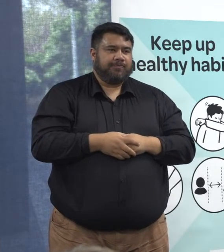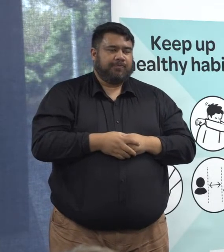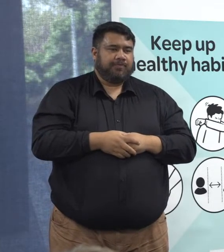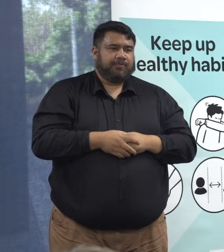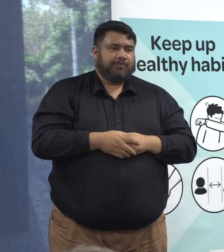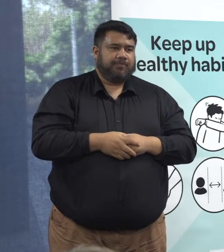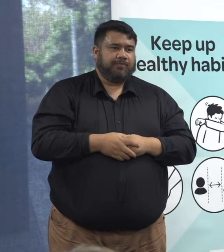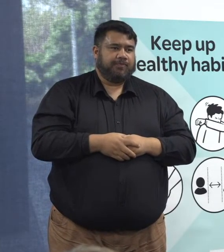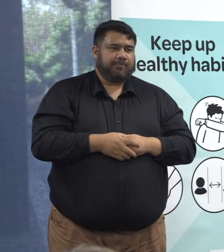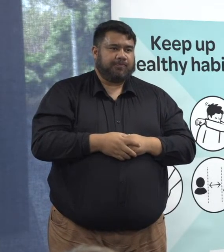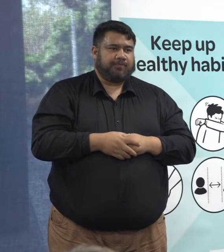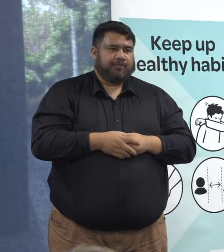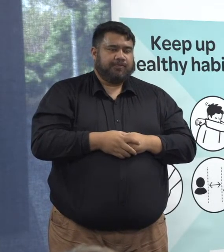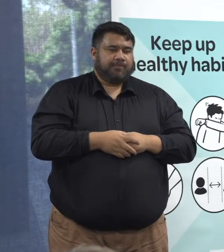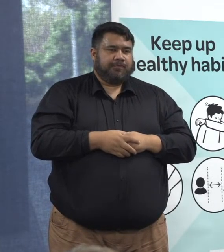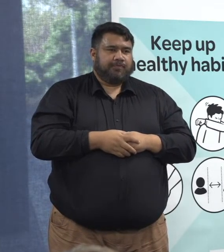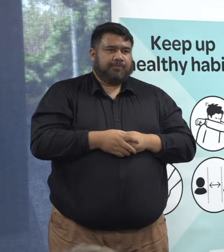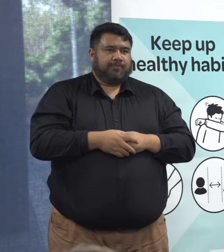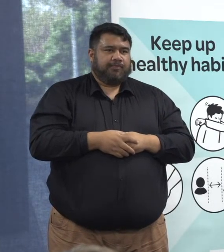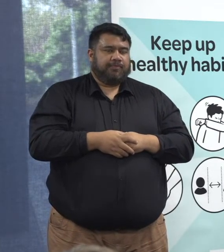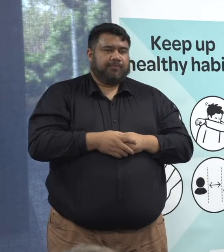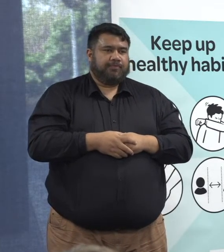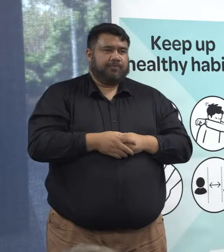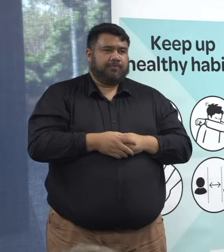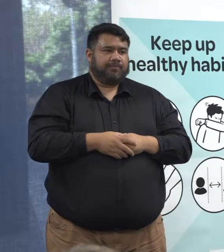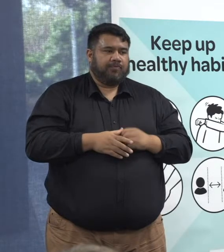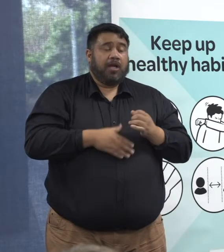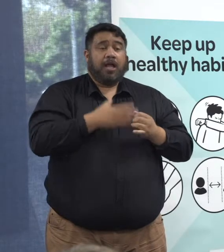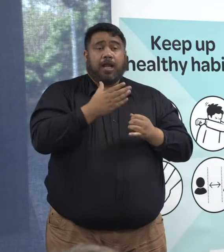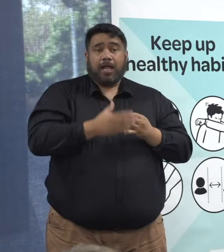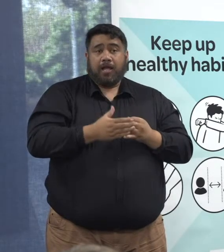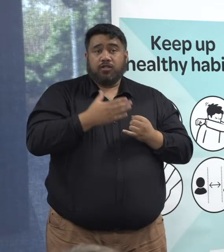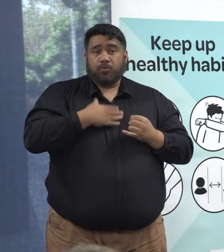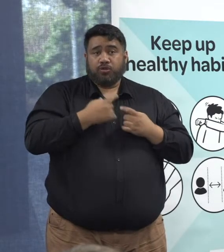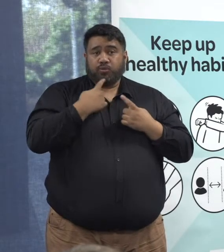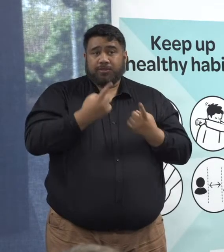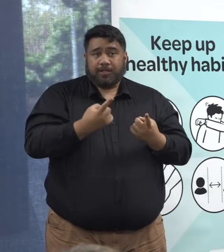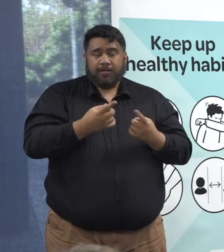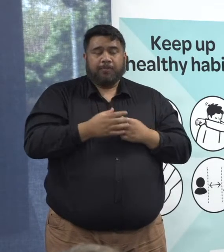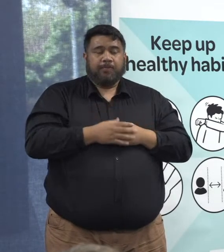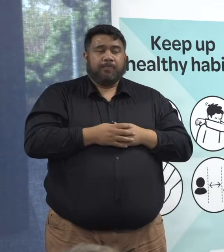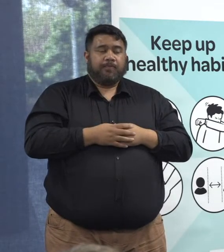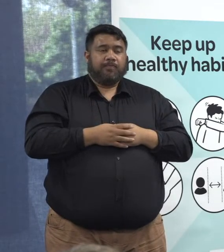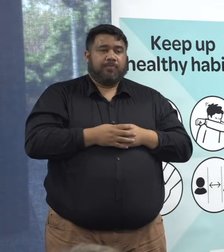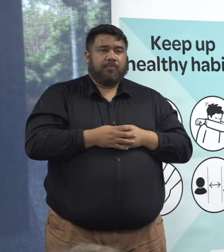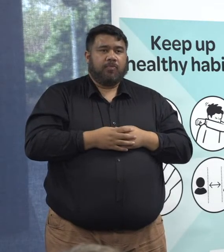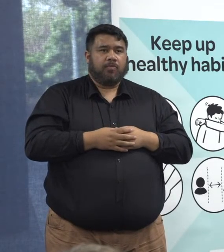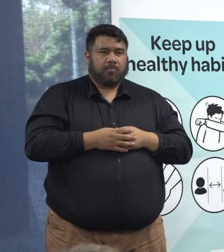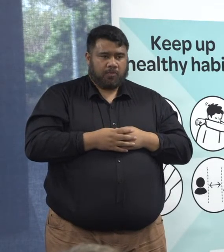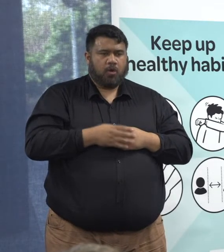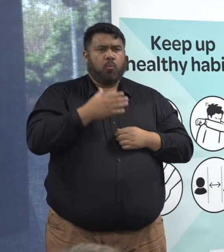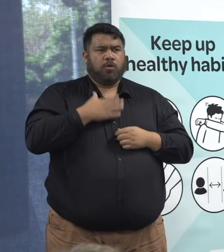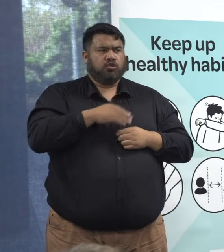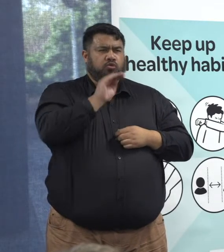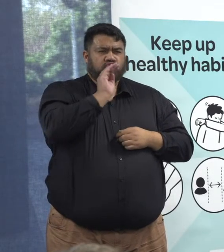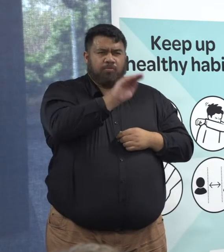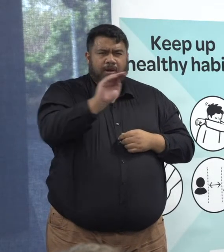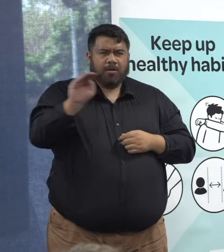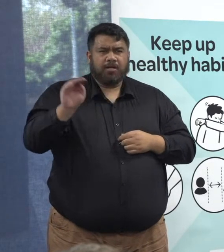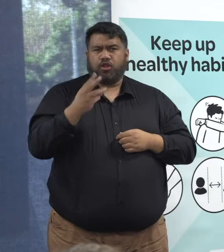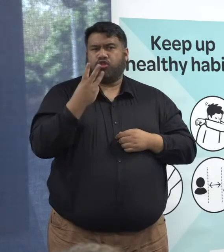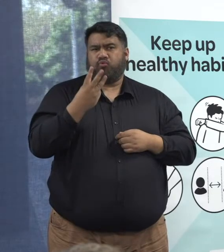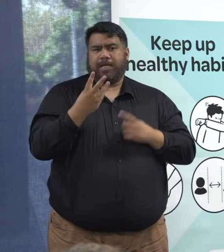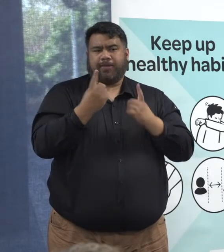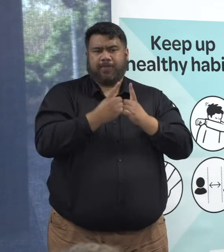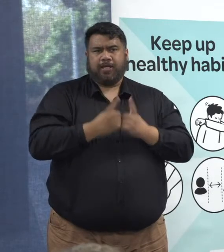So finally, and then we'll have questions, the three things that I remind everyone to do: make sure